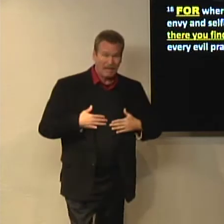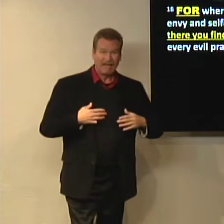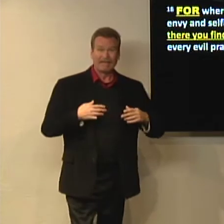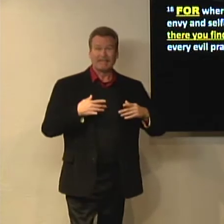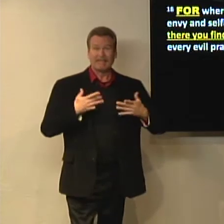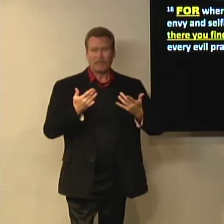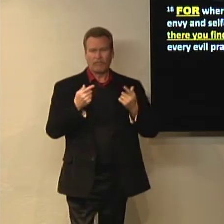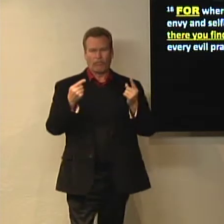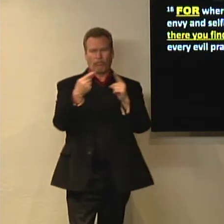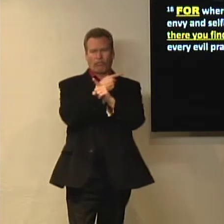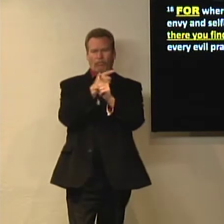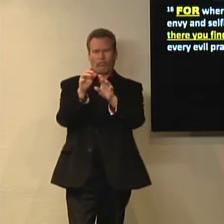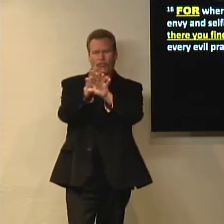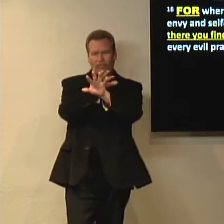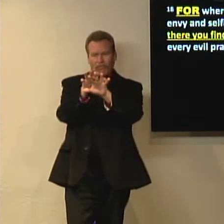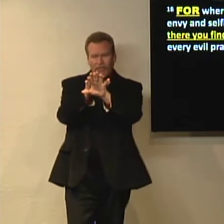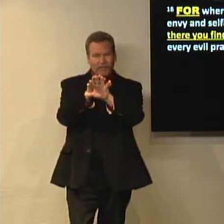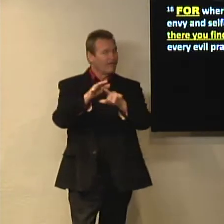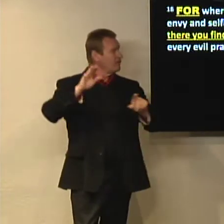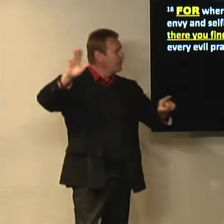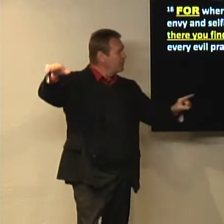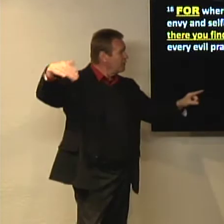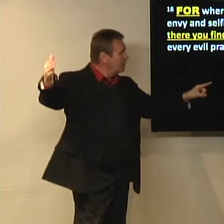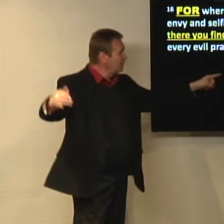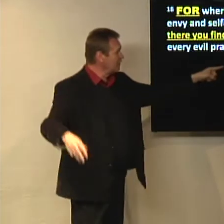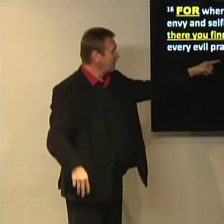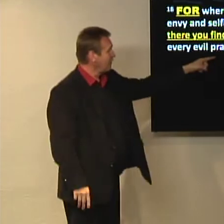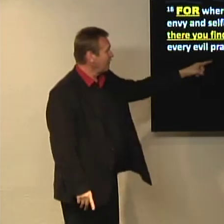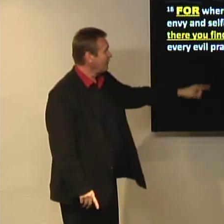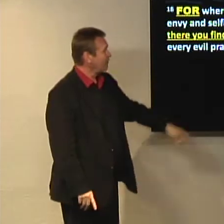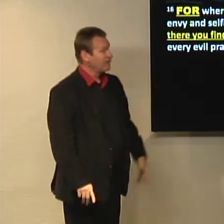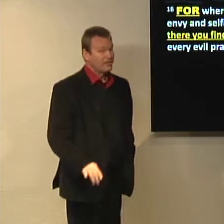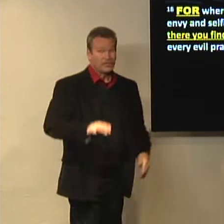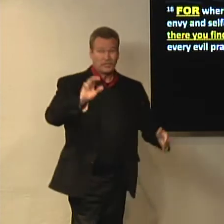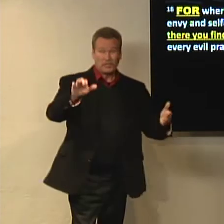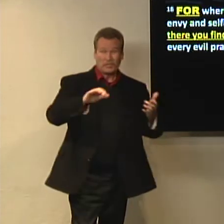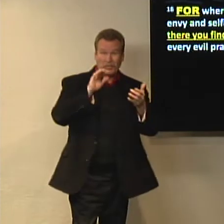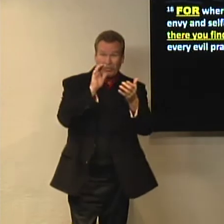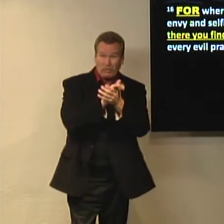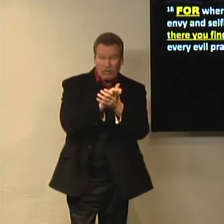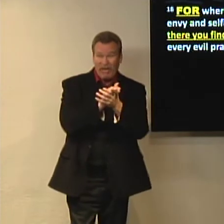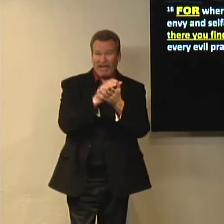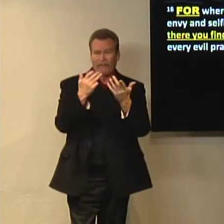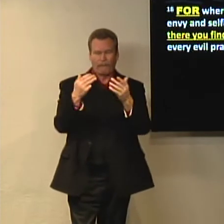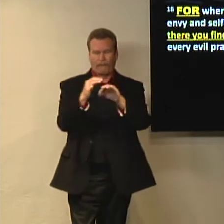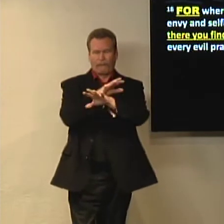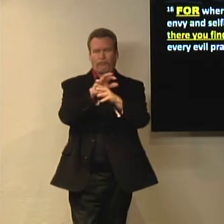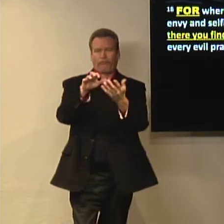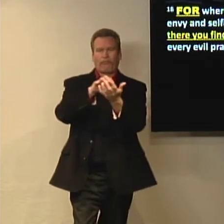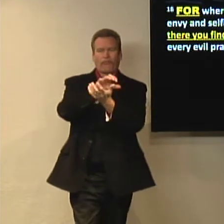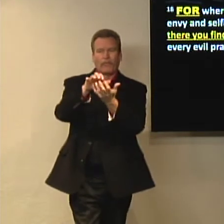Physical problems as well, considered disorder. Marriage